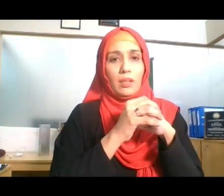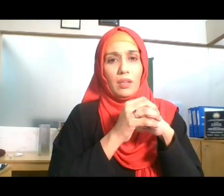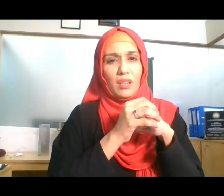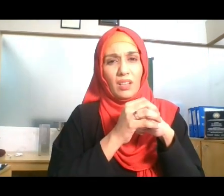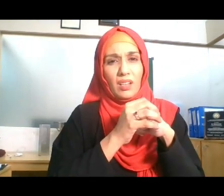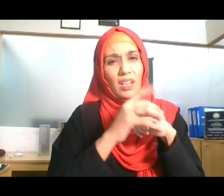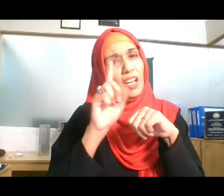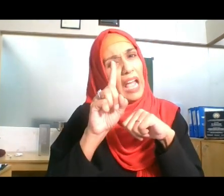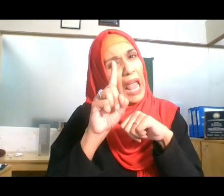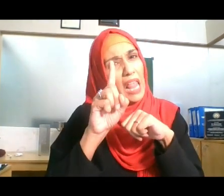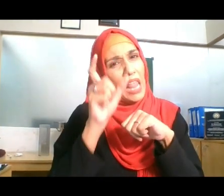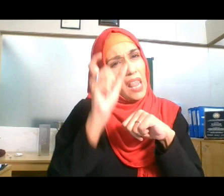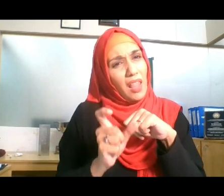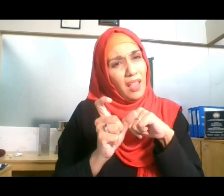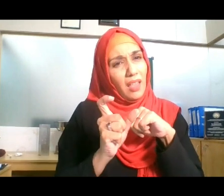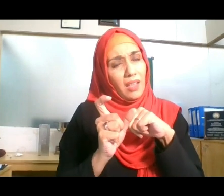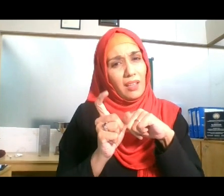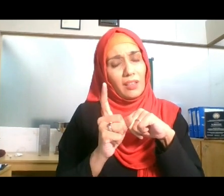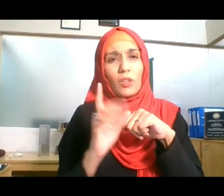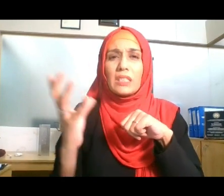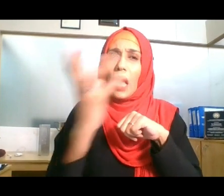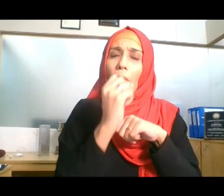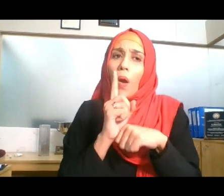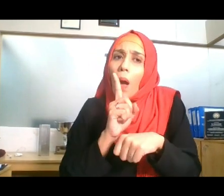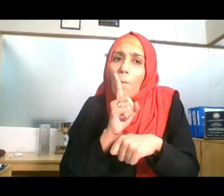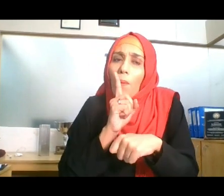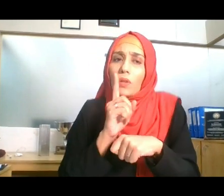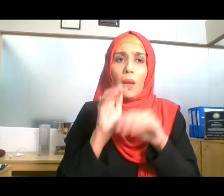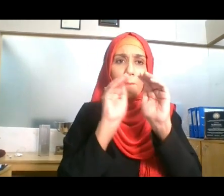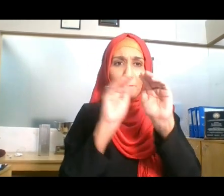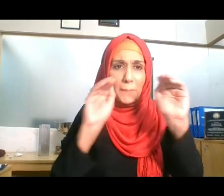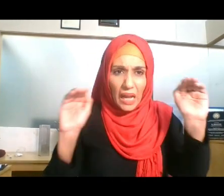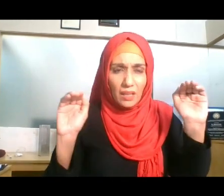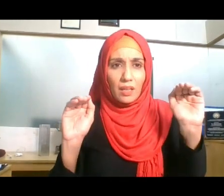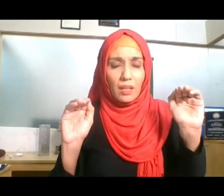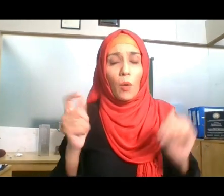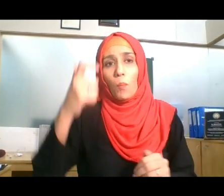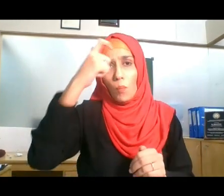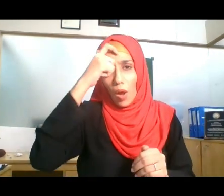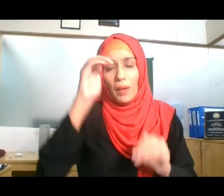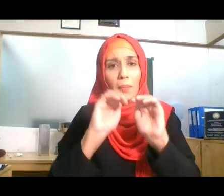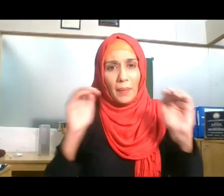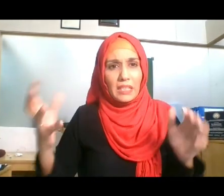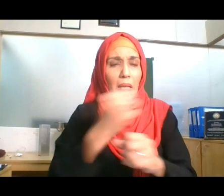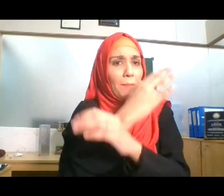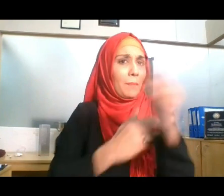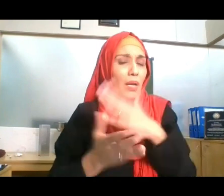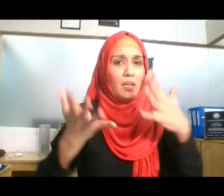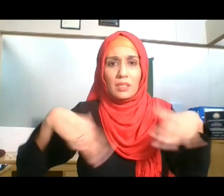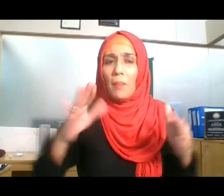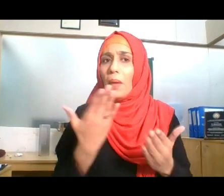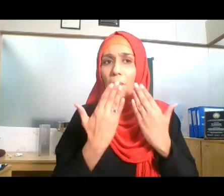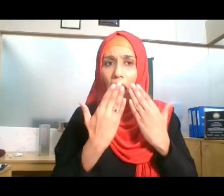that why there has been a silence on children and the issues of children with disabilities in